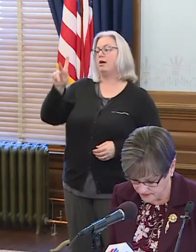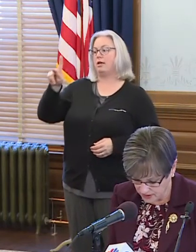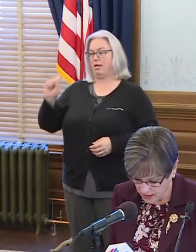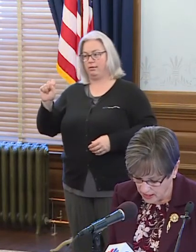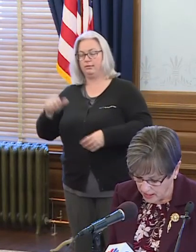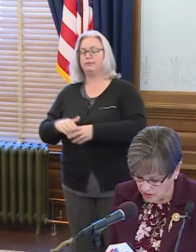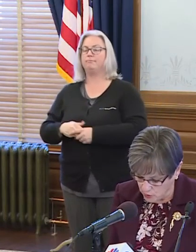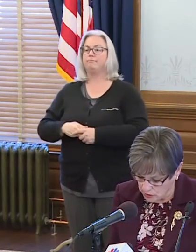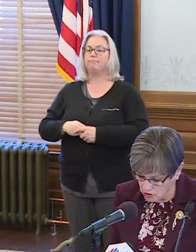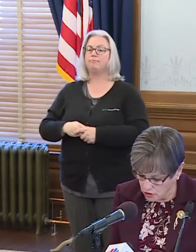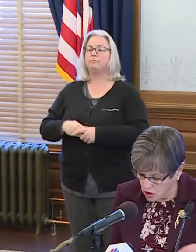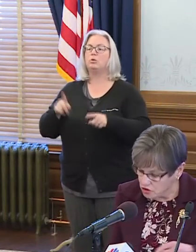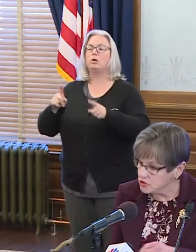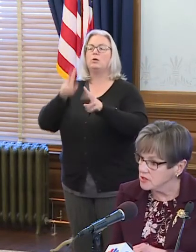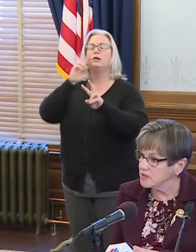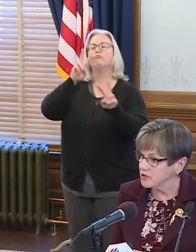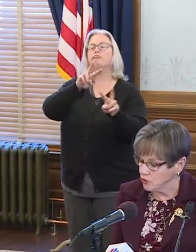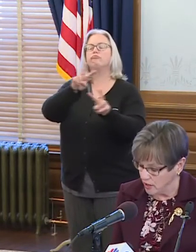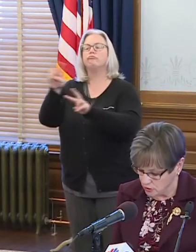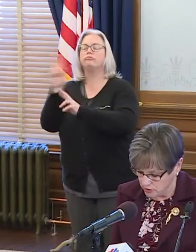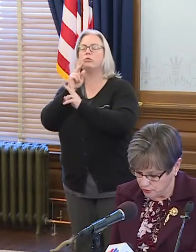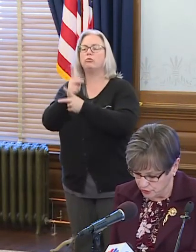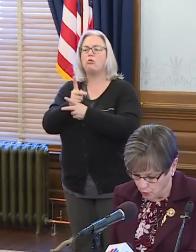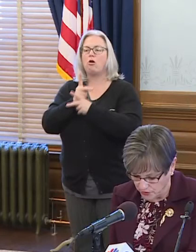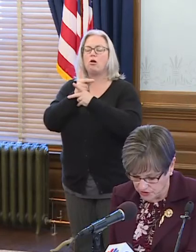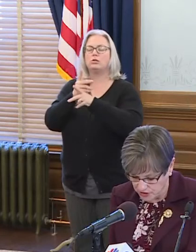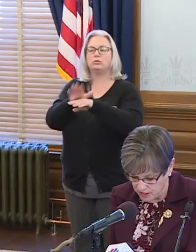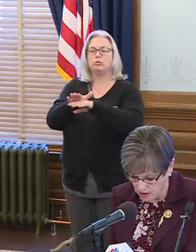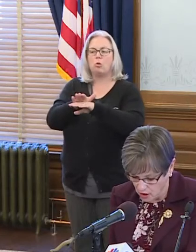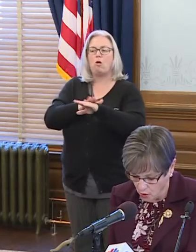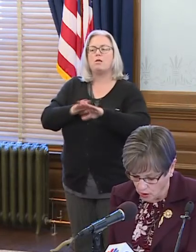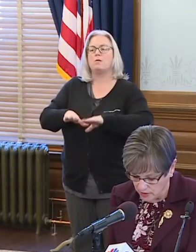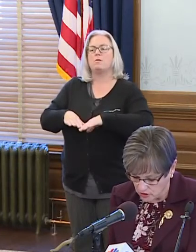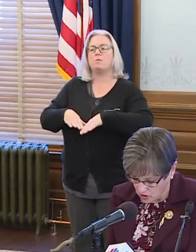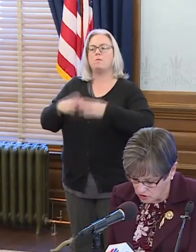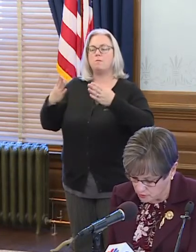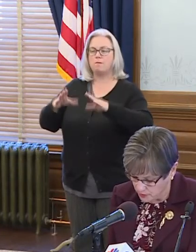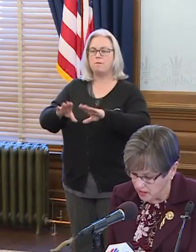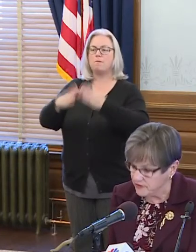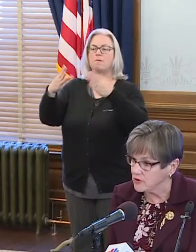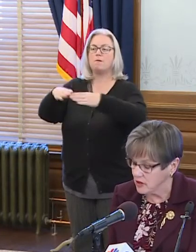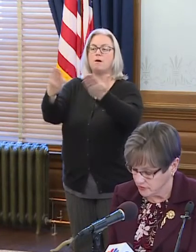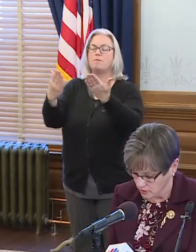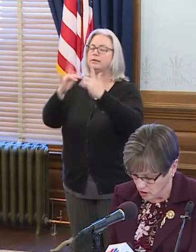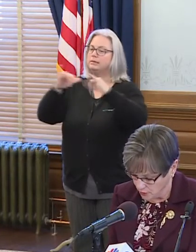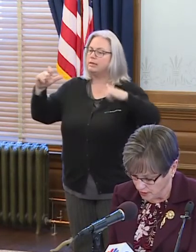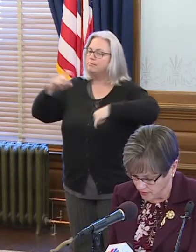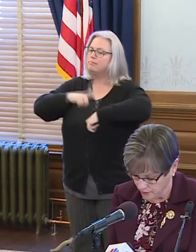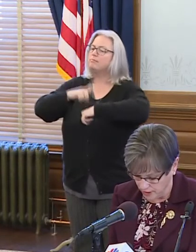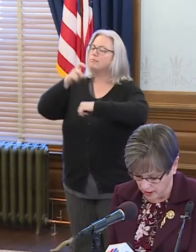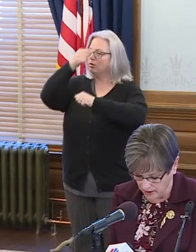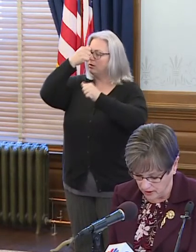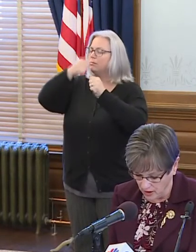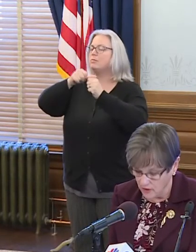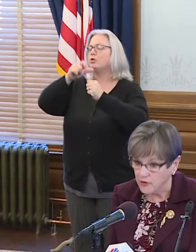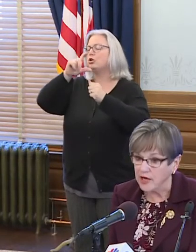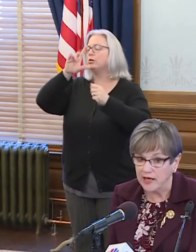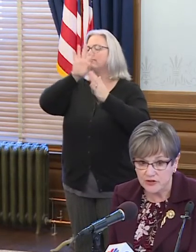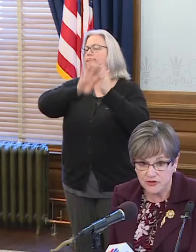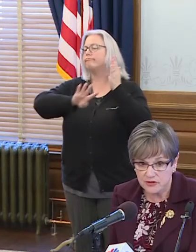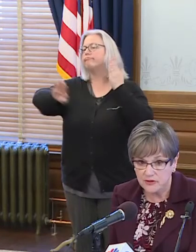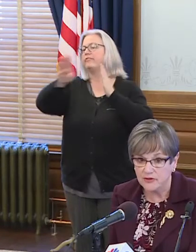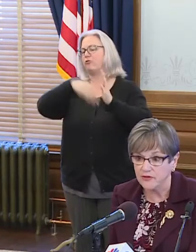lieap.dcf.ks. As we look to cautiously and gradually reopen the state, we must also be mindful of the long recovery ahead